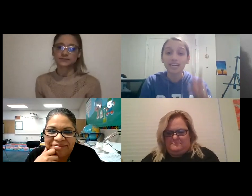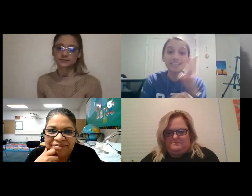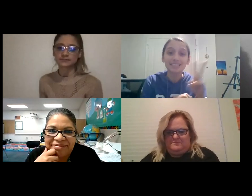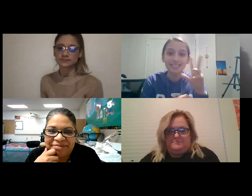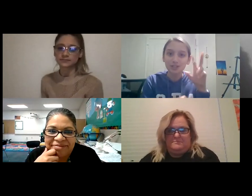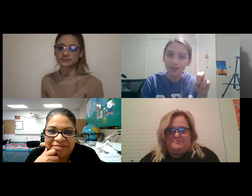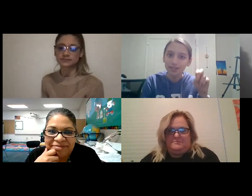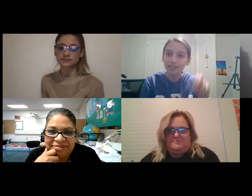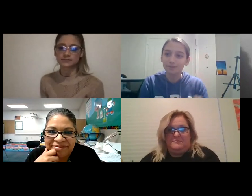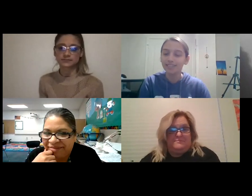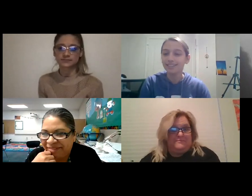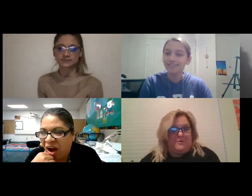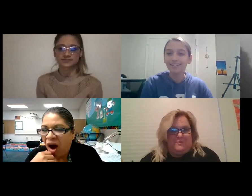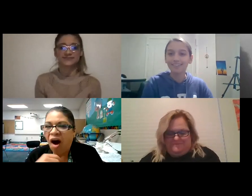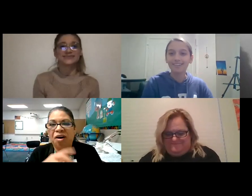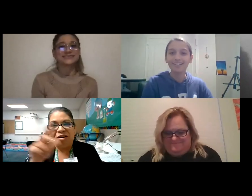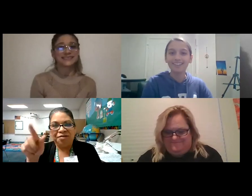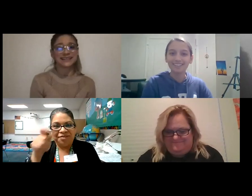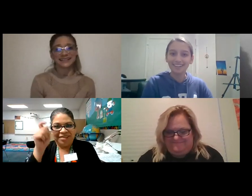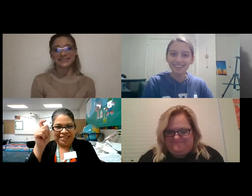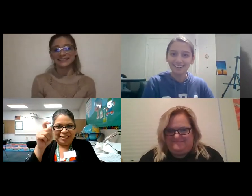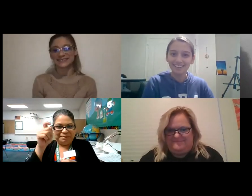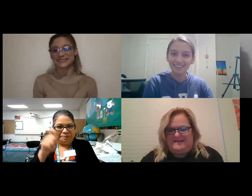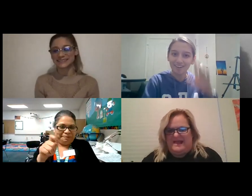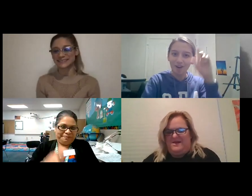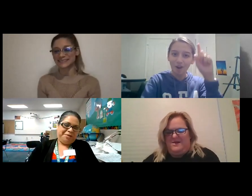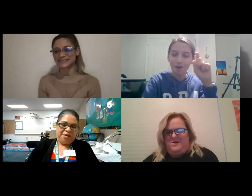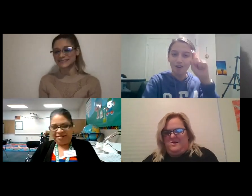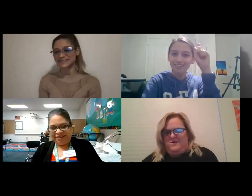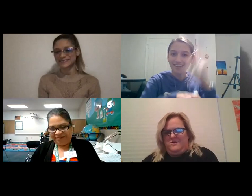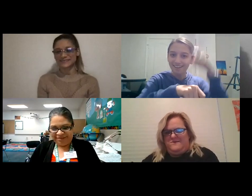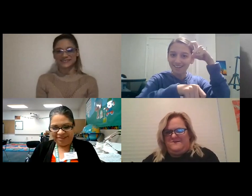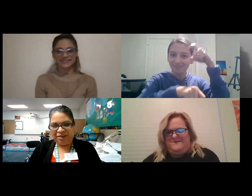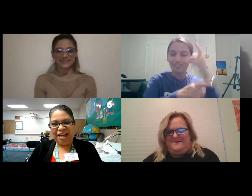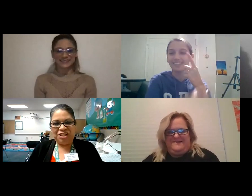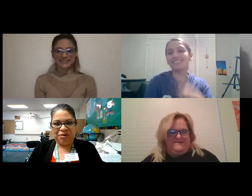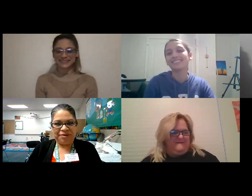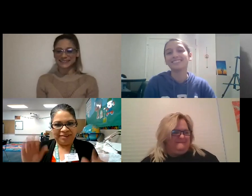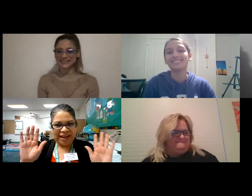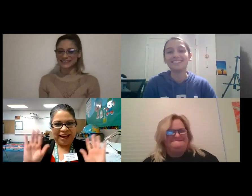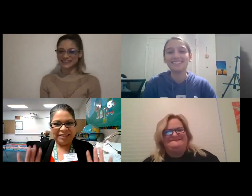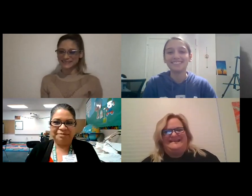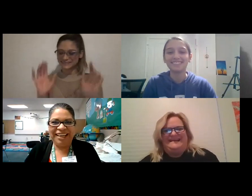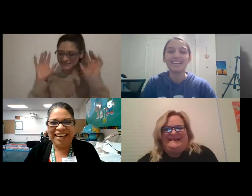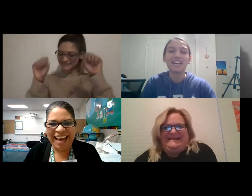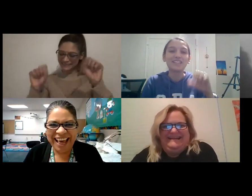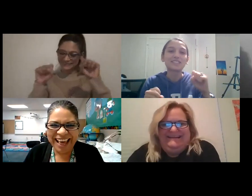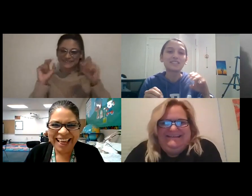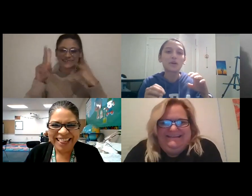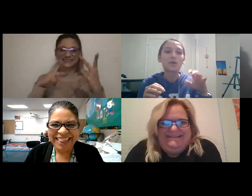All right, it is 6:30. We On this. Oh, on time. look at right? you. Awesome.